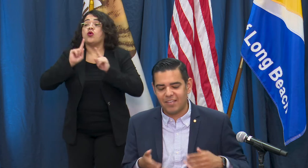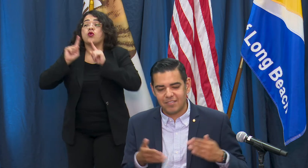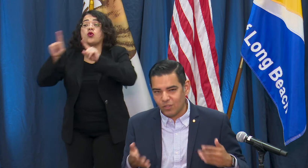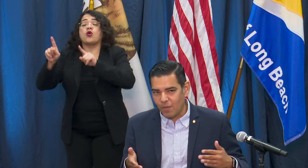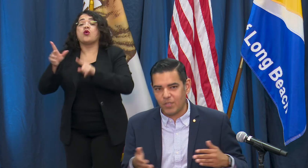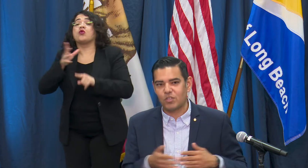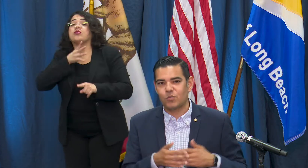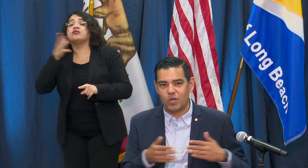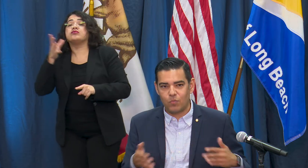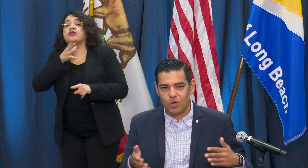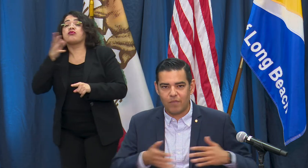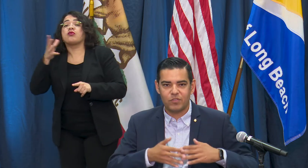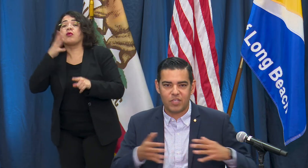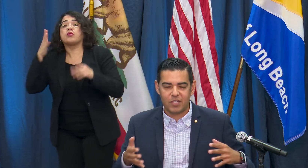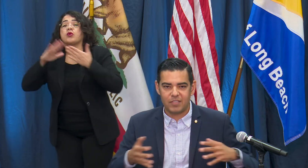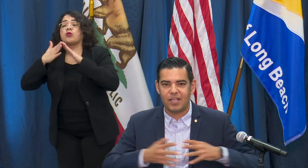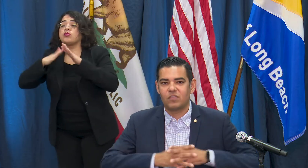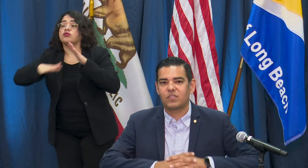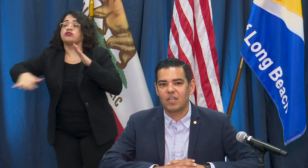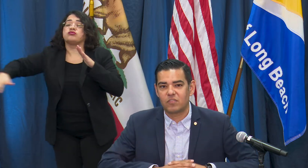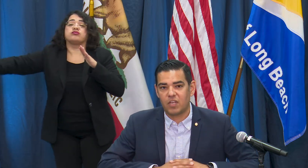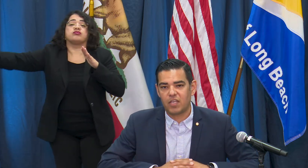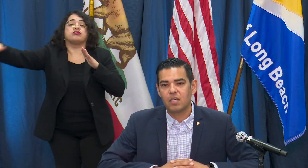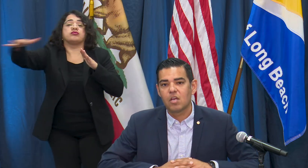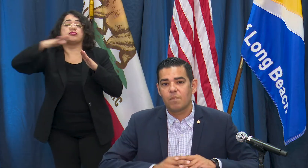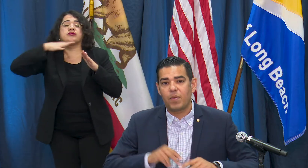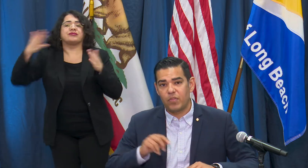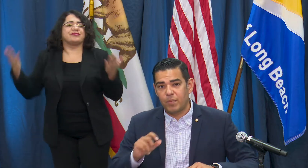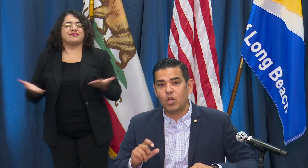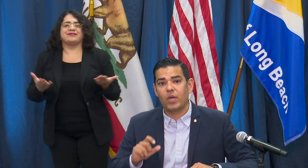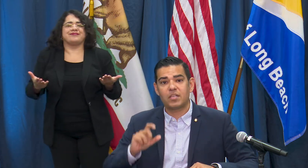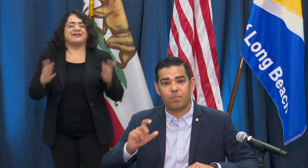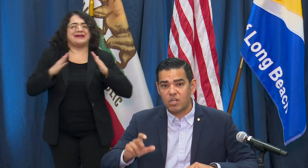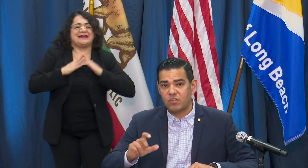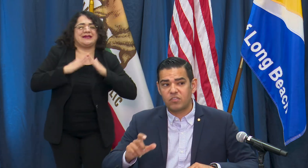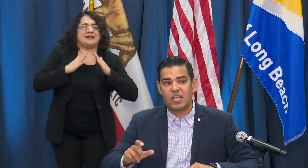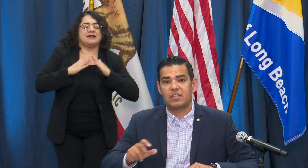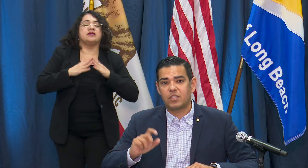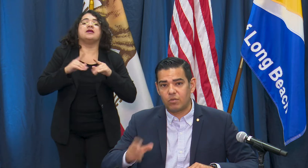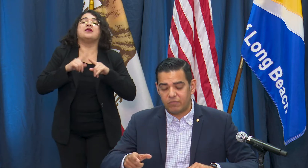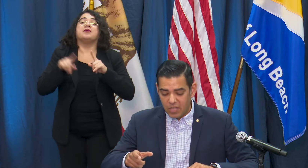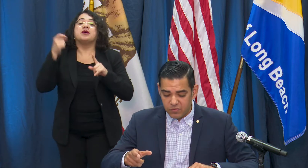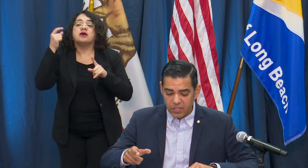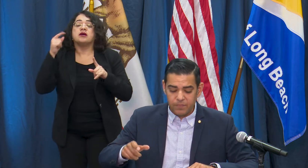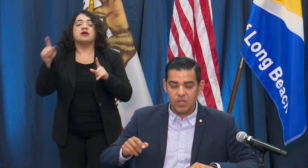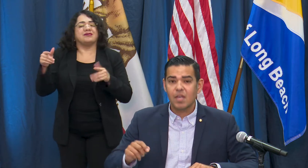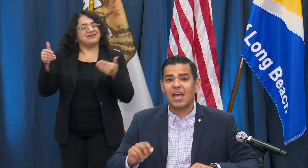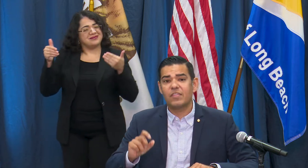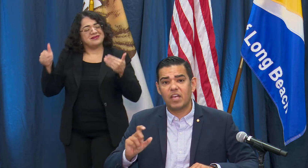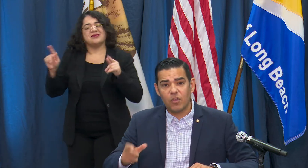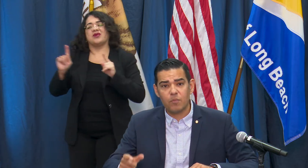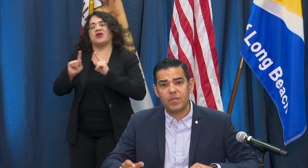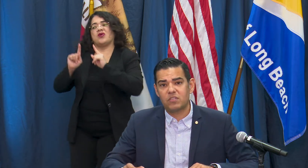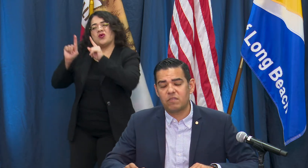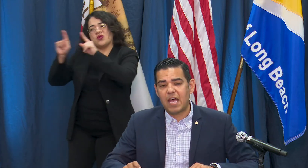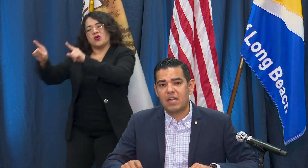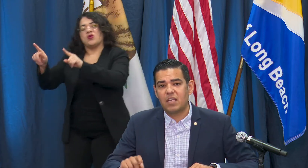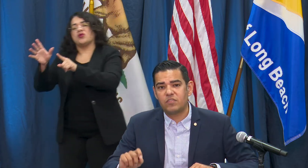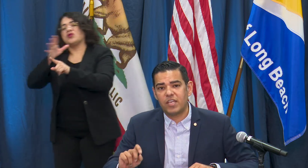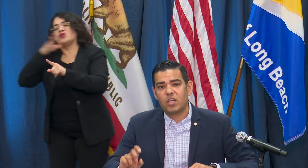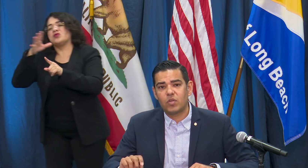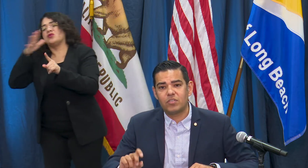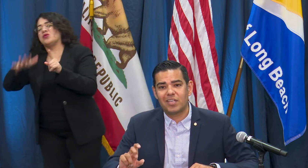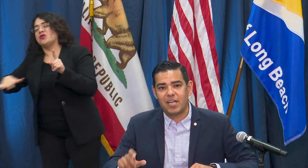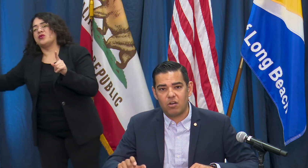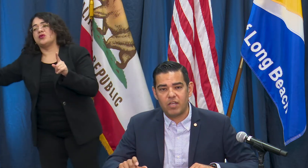not the case in Long Beach because we're obviously a dense city, but they'll be going into parts of the state that don't have testing. And the other piece of that